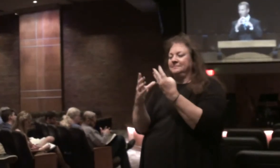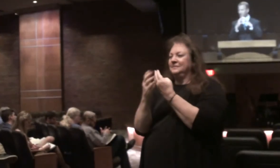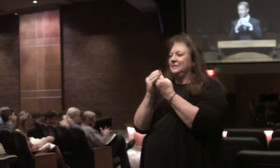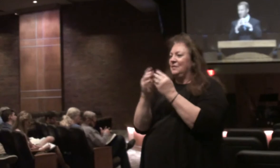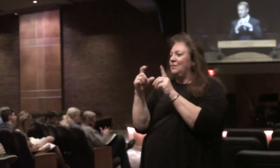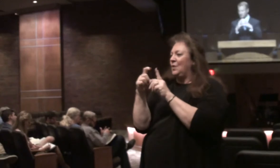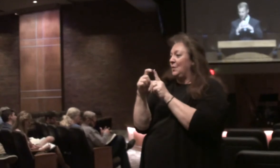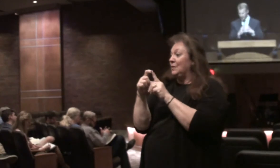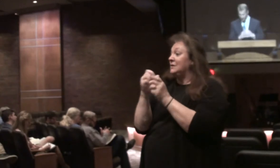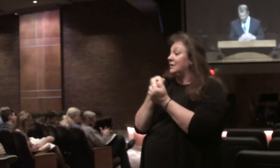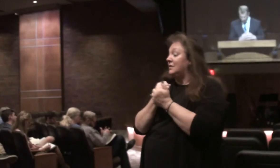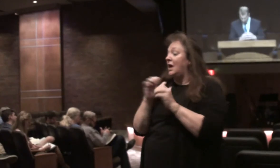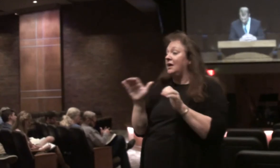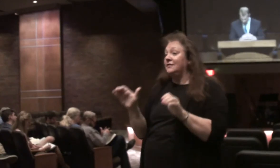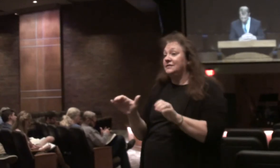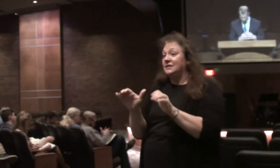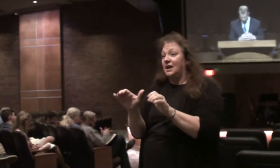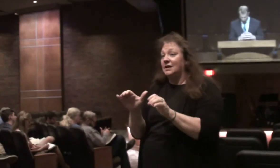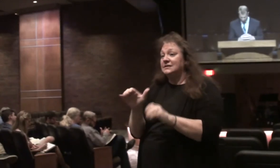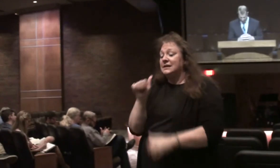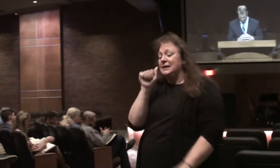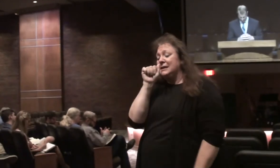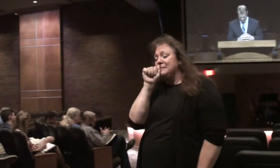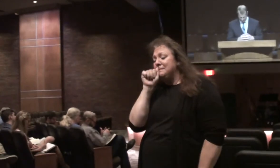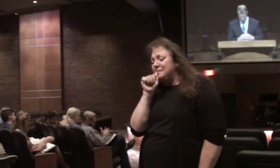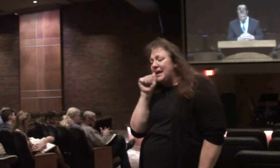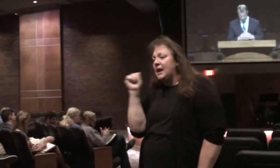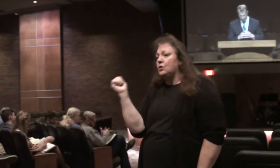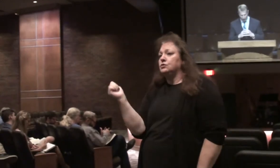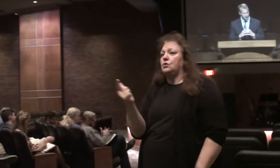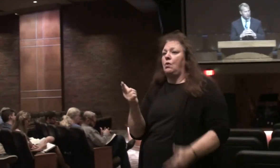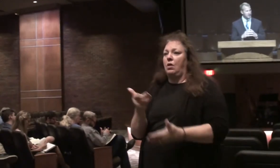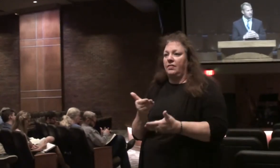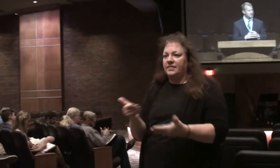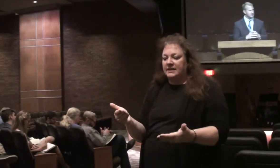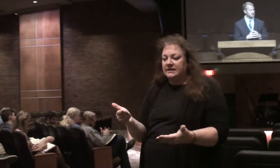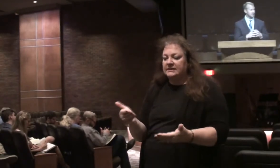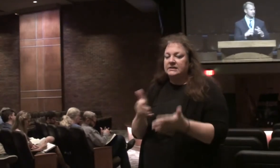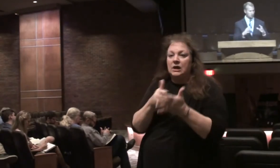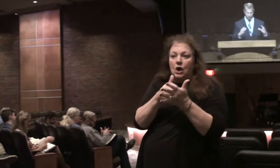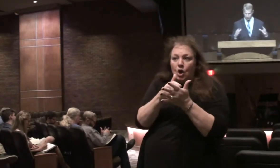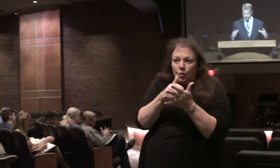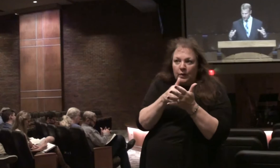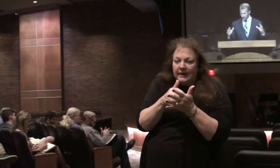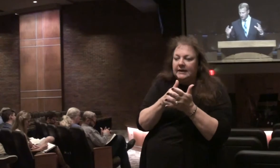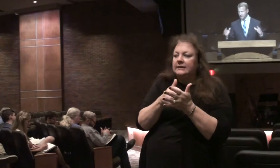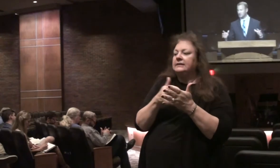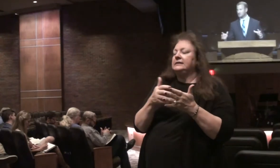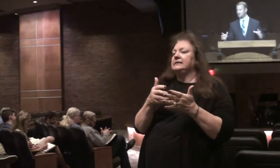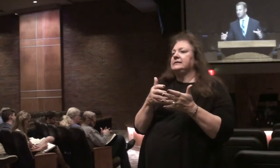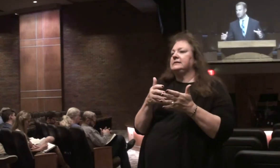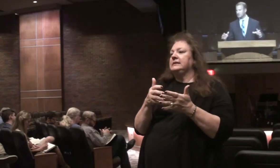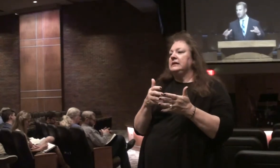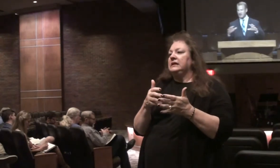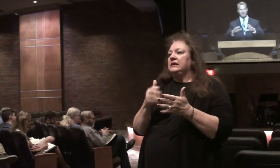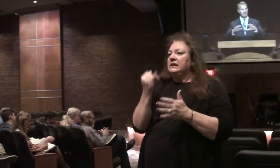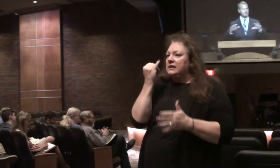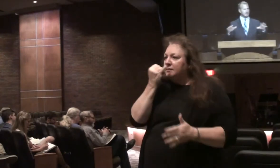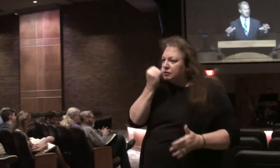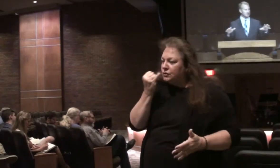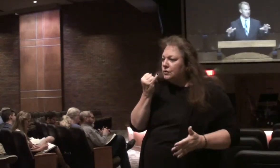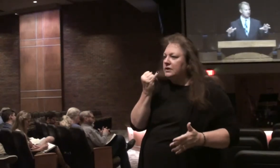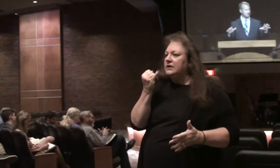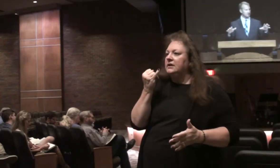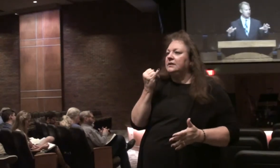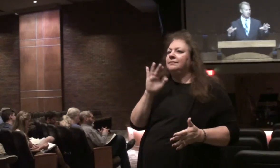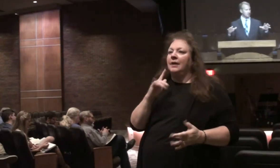up what love does. It bears all things. Others' weaknesses, others' warts, others' immaturities, even others'